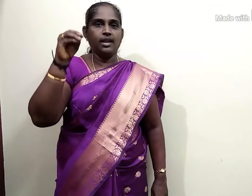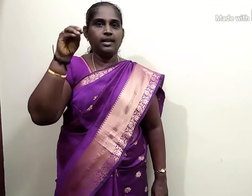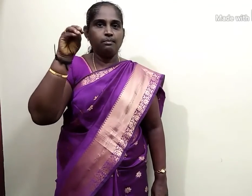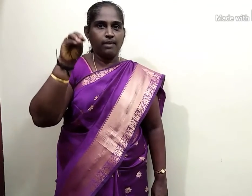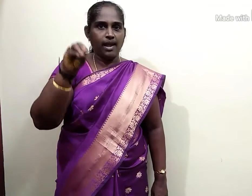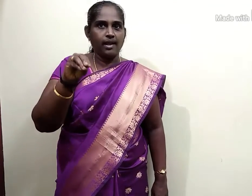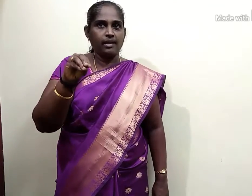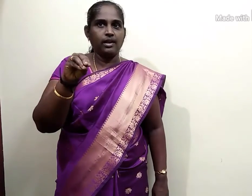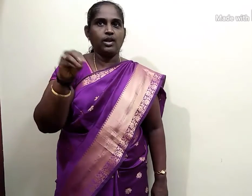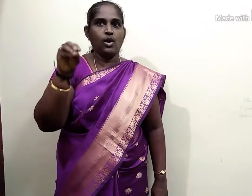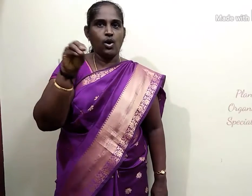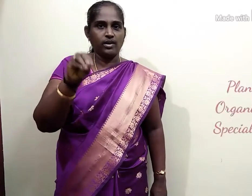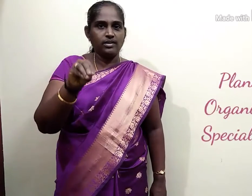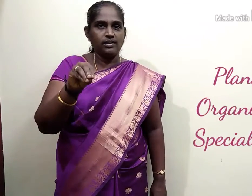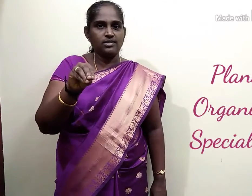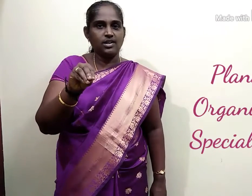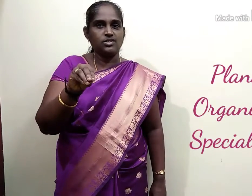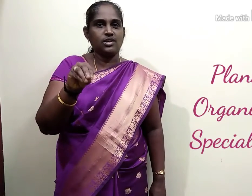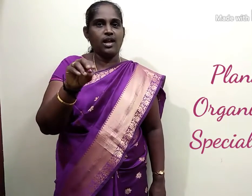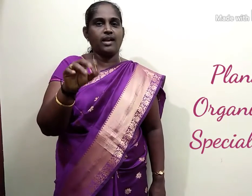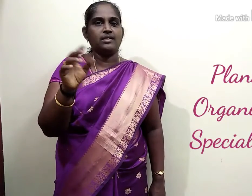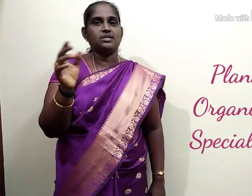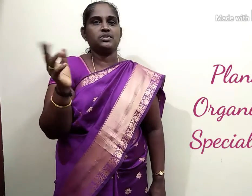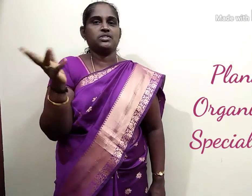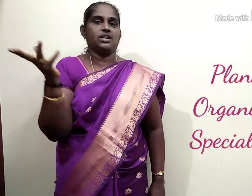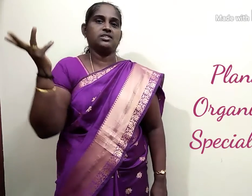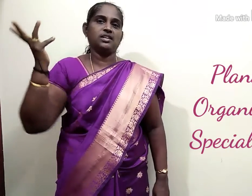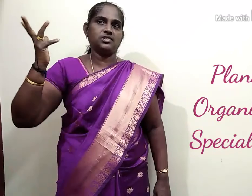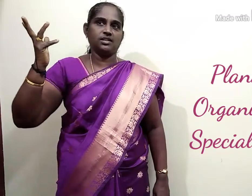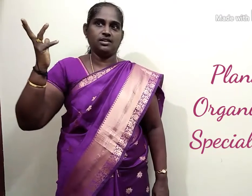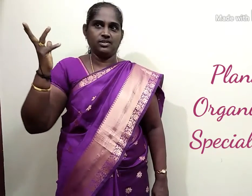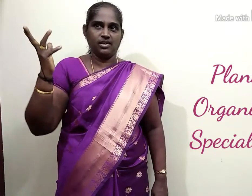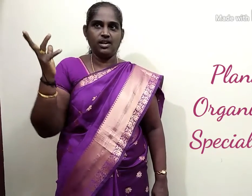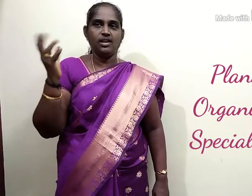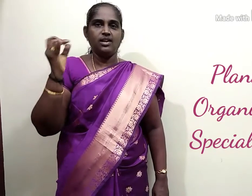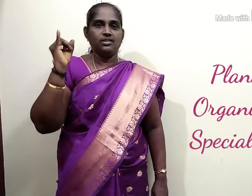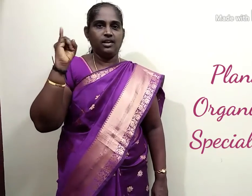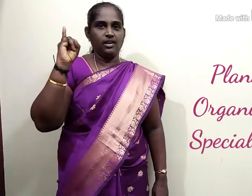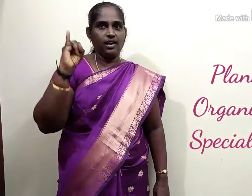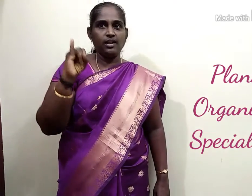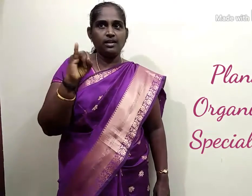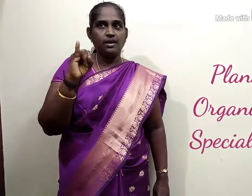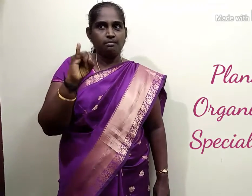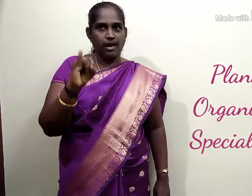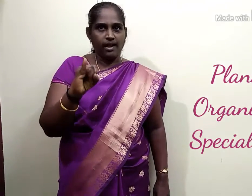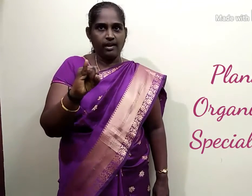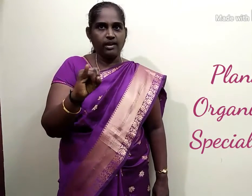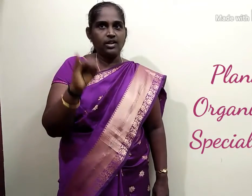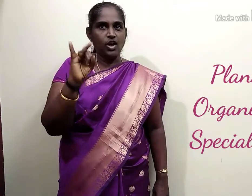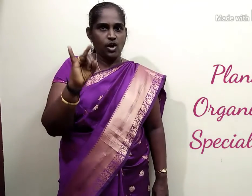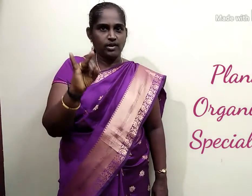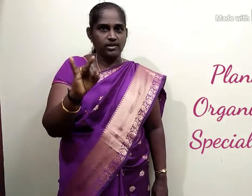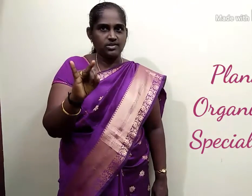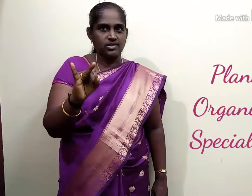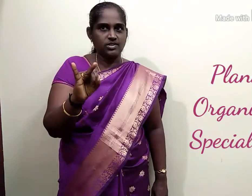need planning, organization and specialization. Okay, they need planning, organization